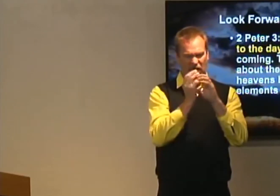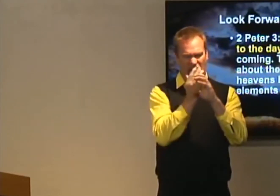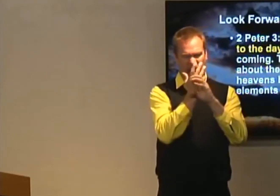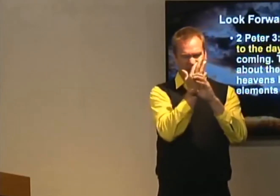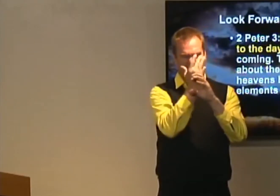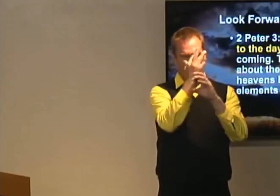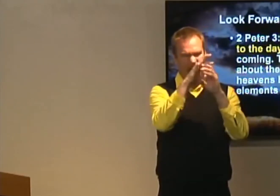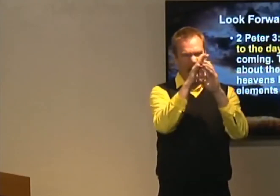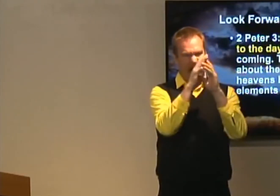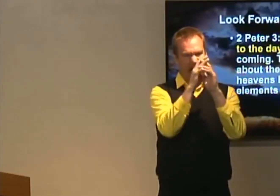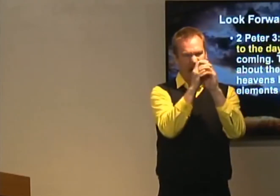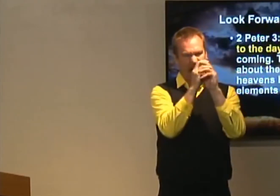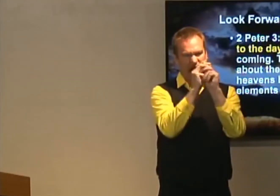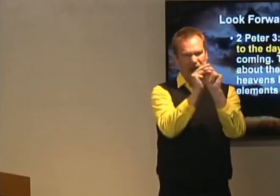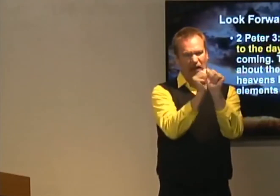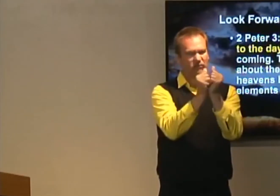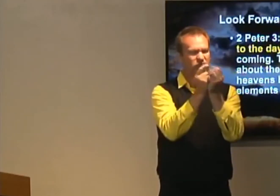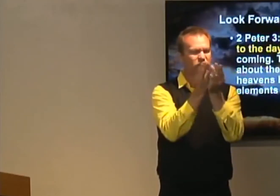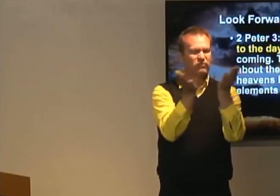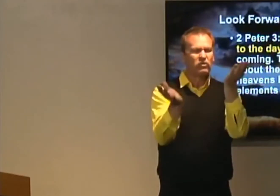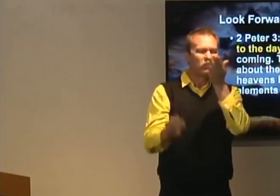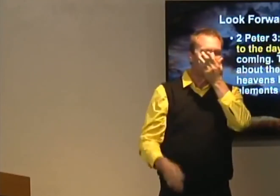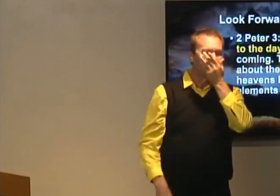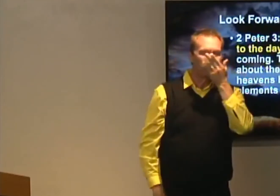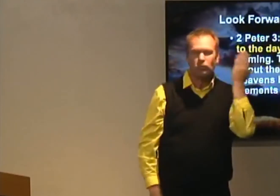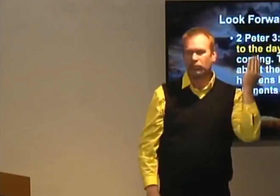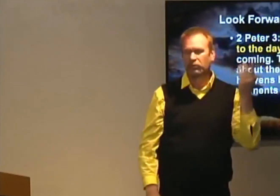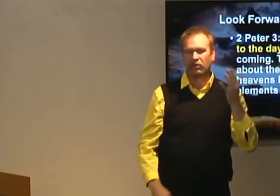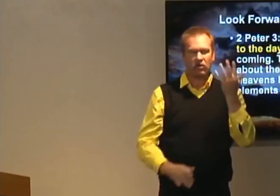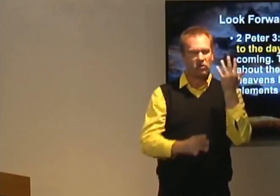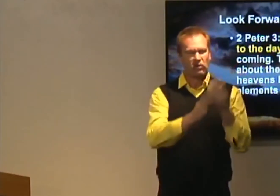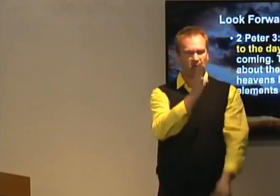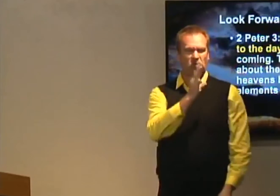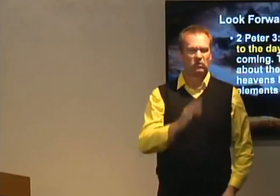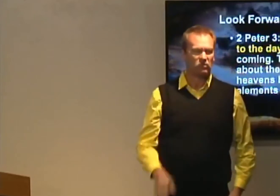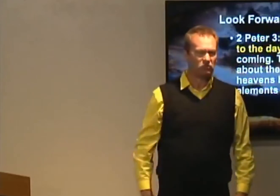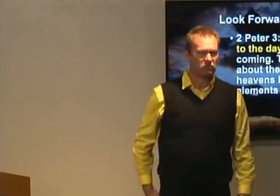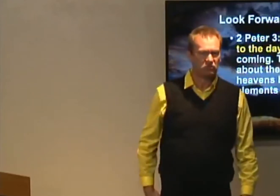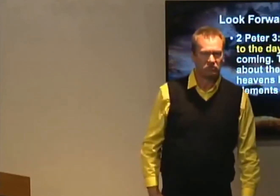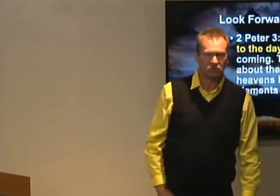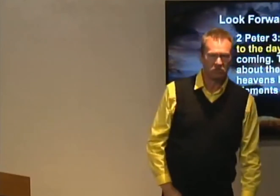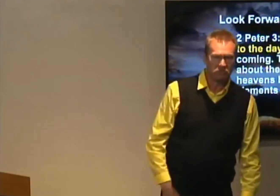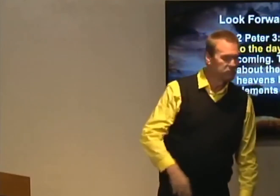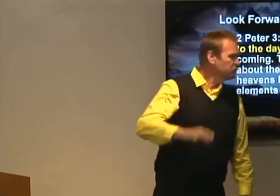saved. And just think of it, the earth will just pass away, be blown away. There'll be nothing left.